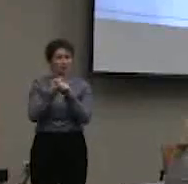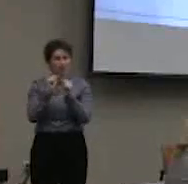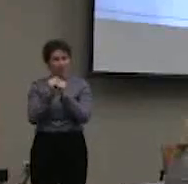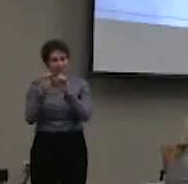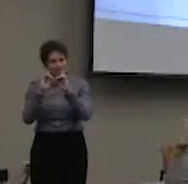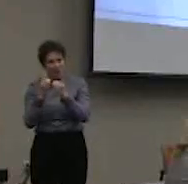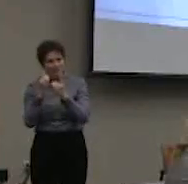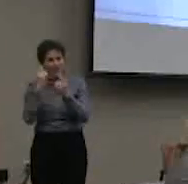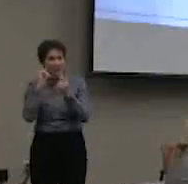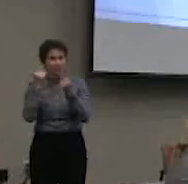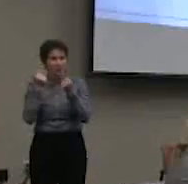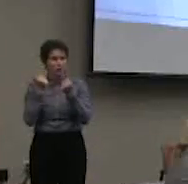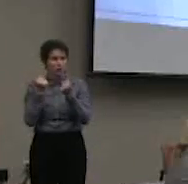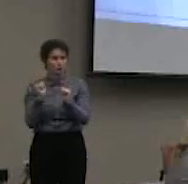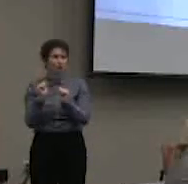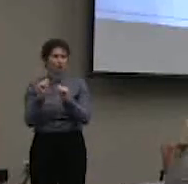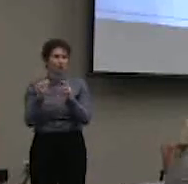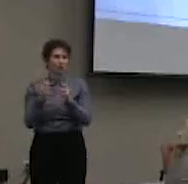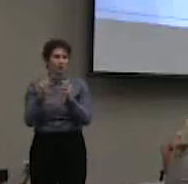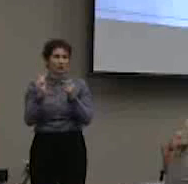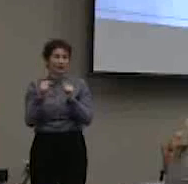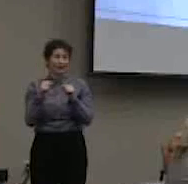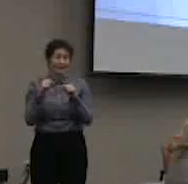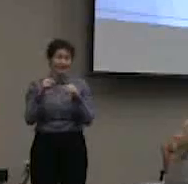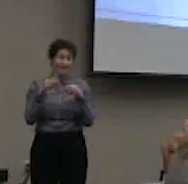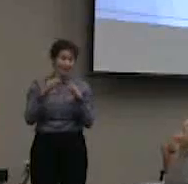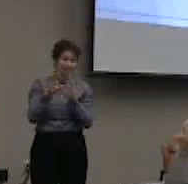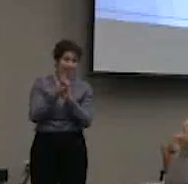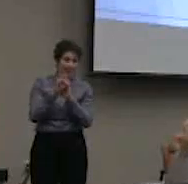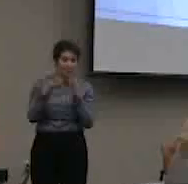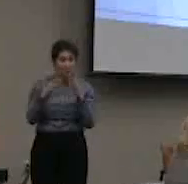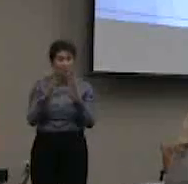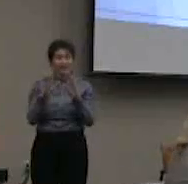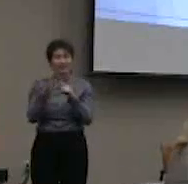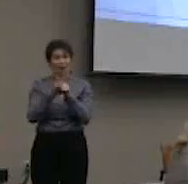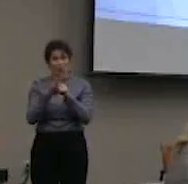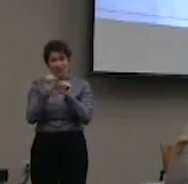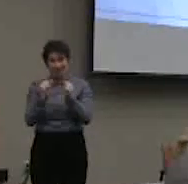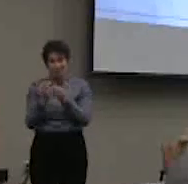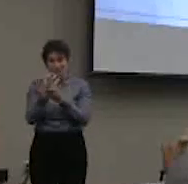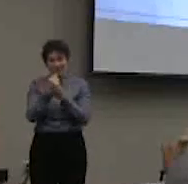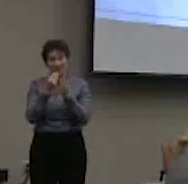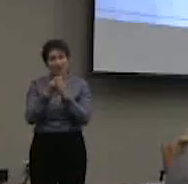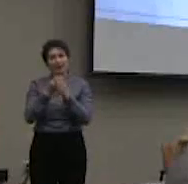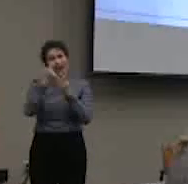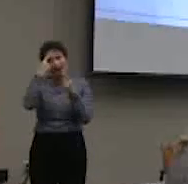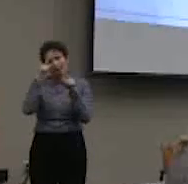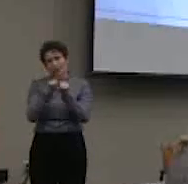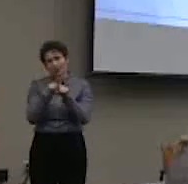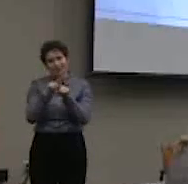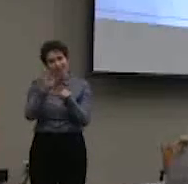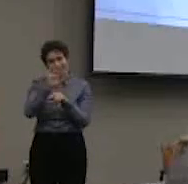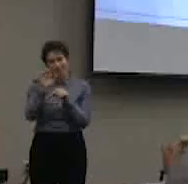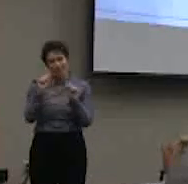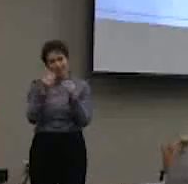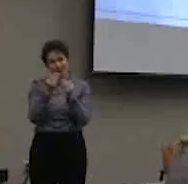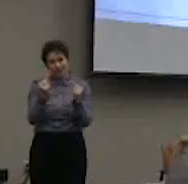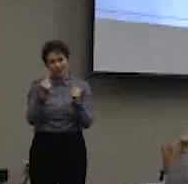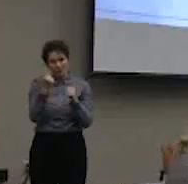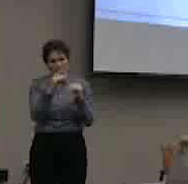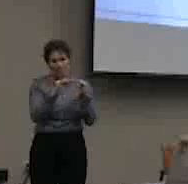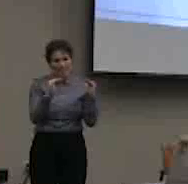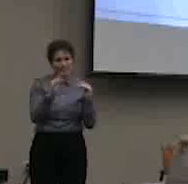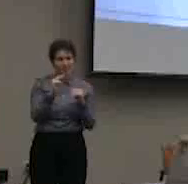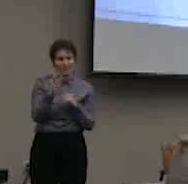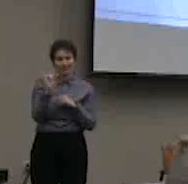that locals can raise money, because I agree, this will never be solved at any one level, just like K-12. It's going to take federal,